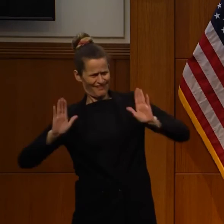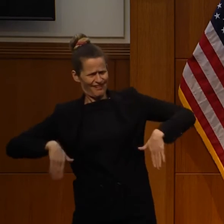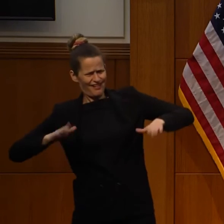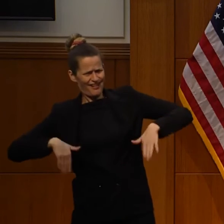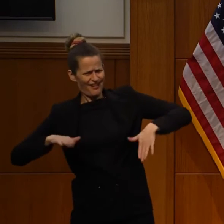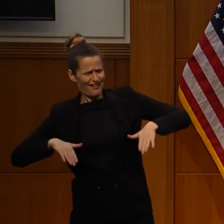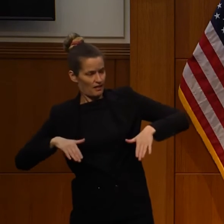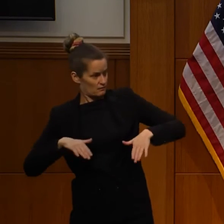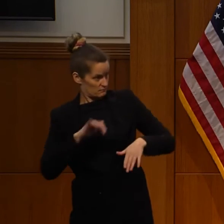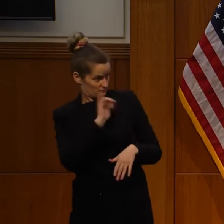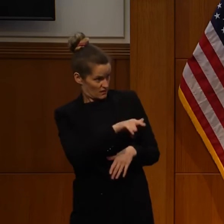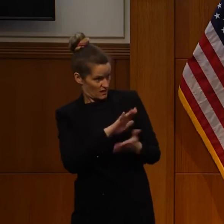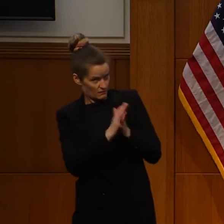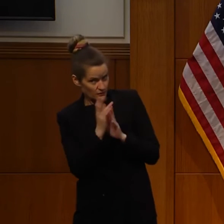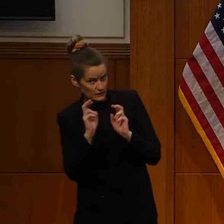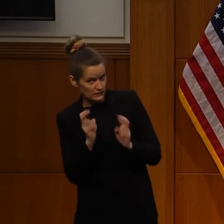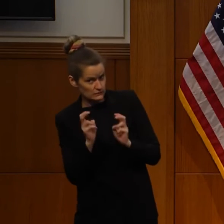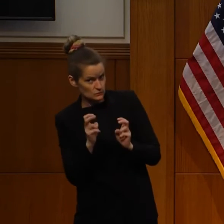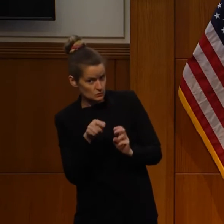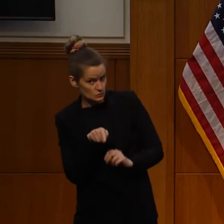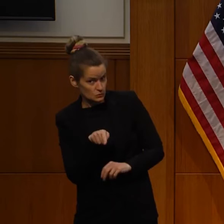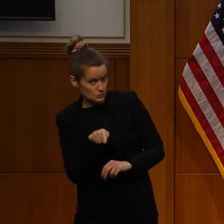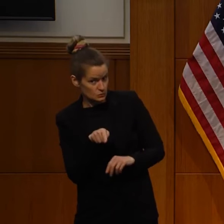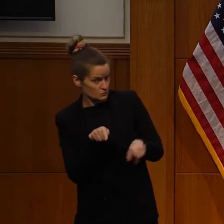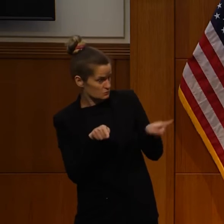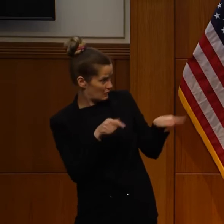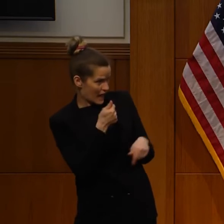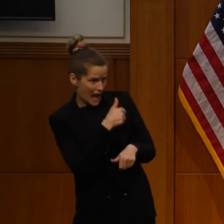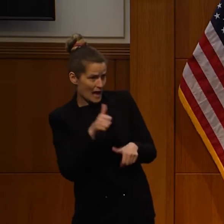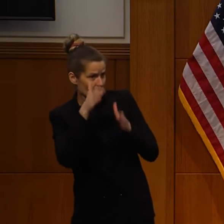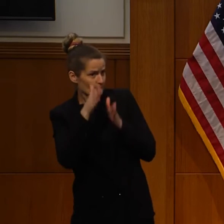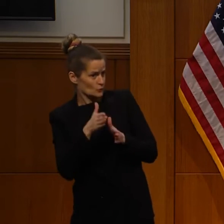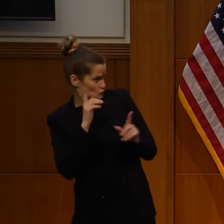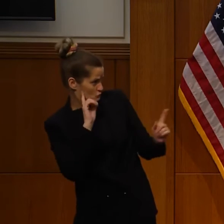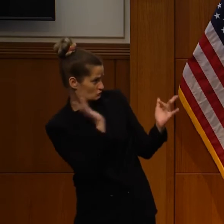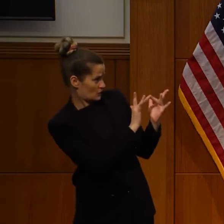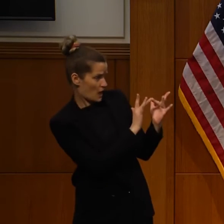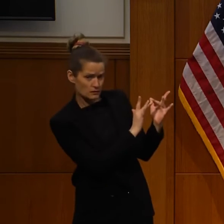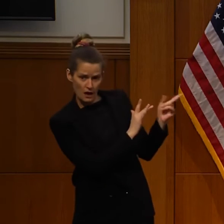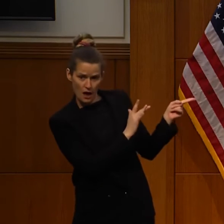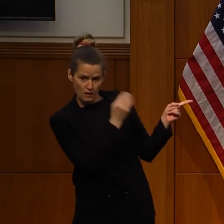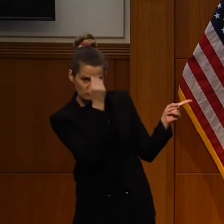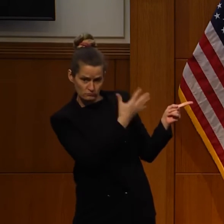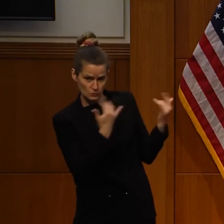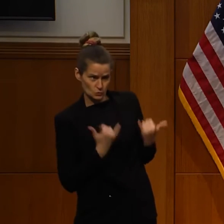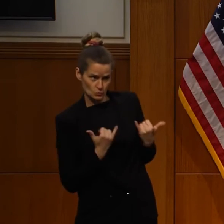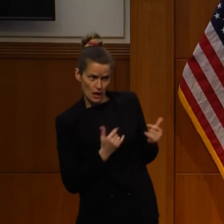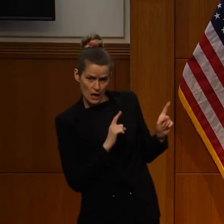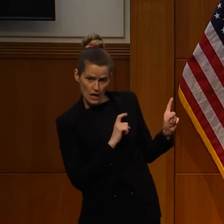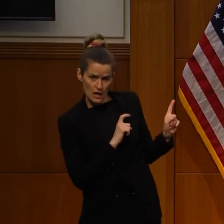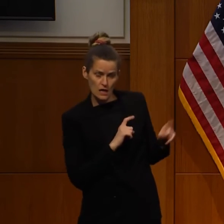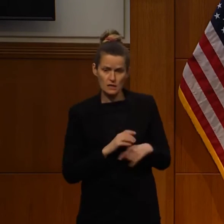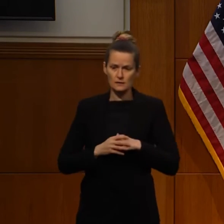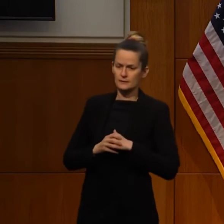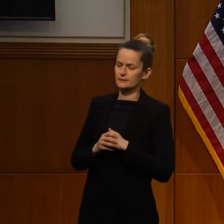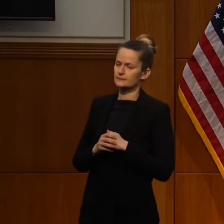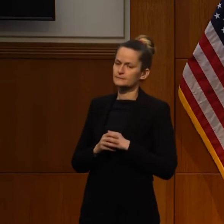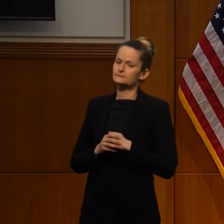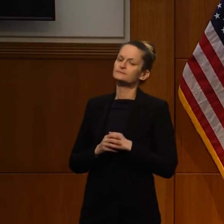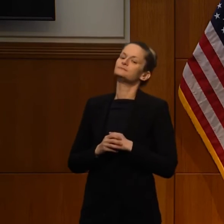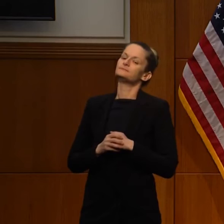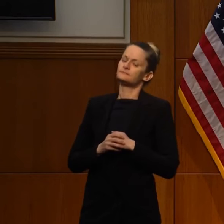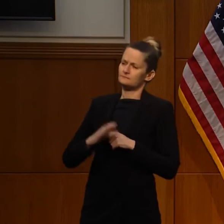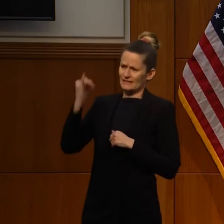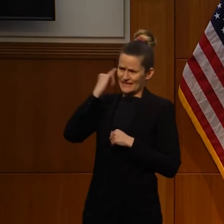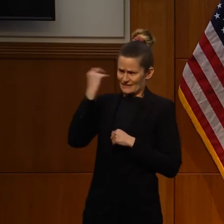received enough number of calls regarding this specific issue today? So if anybody finds themselves in that situation,